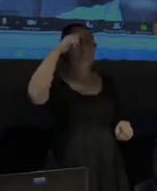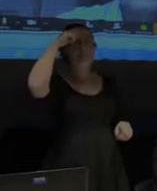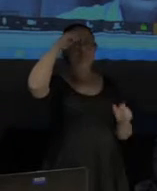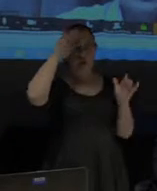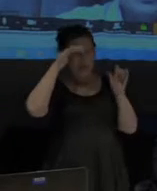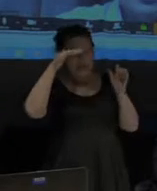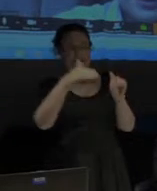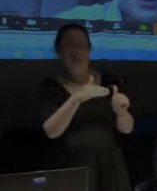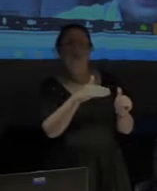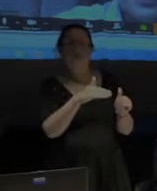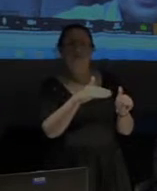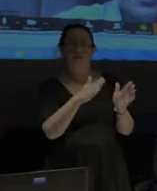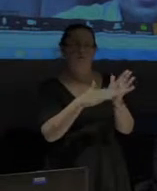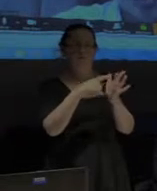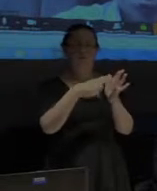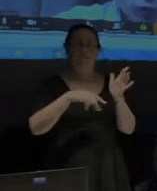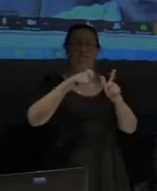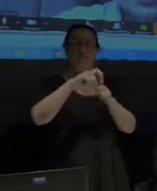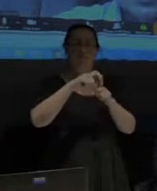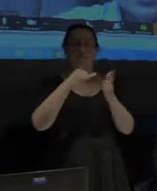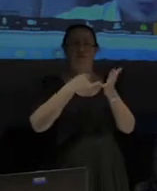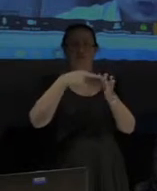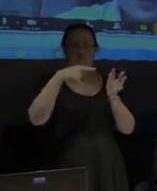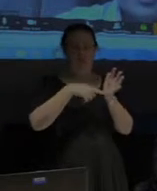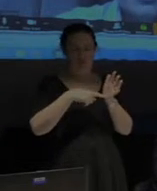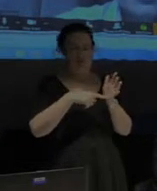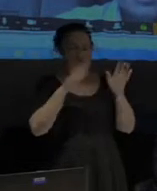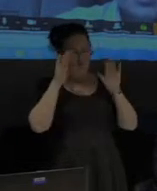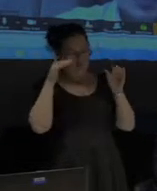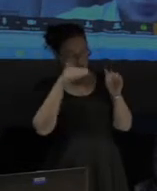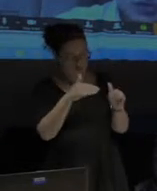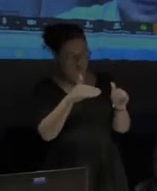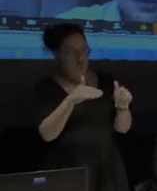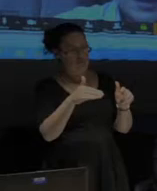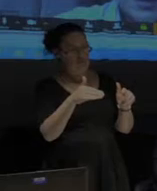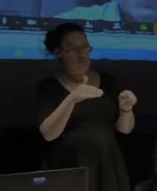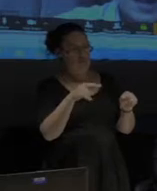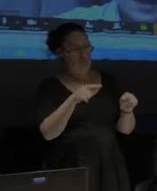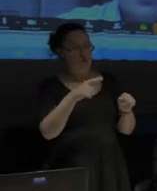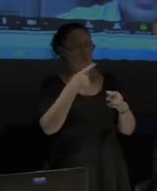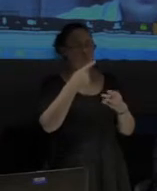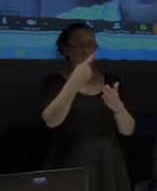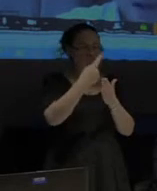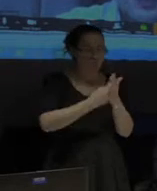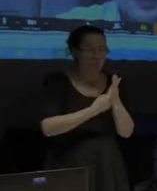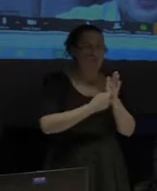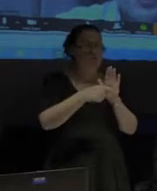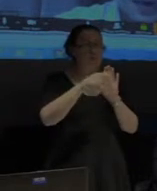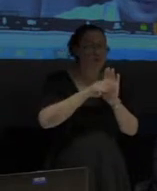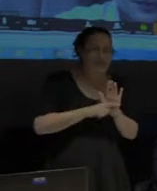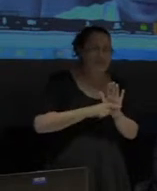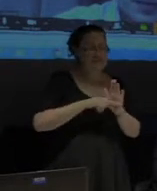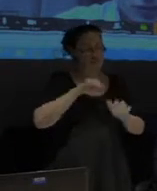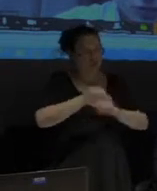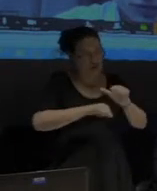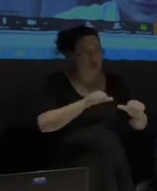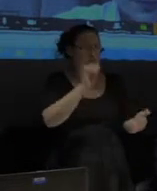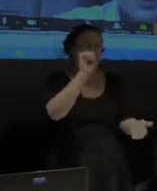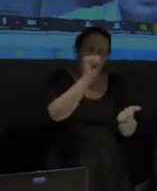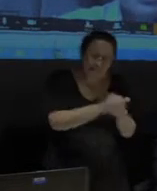while I believe that rules and policies and processes absolutely must be part of the